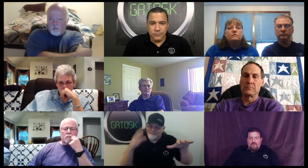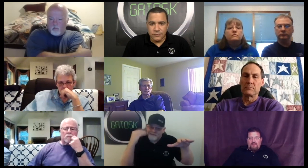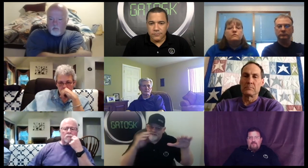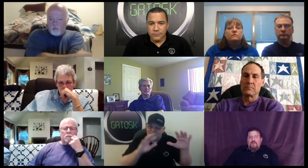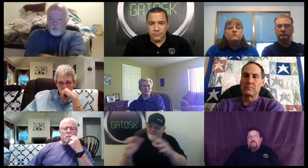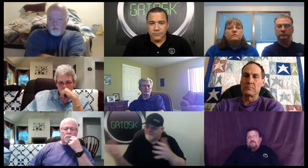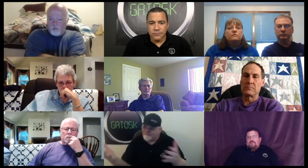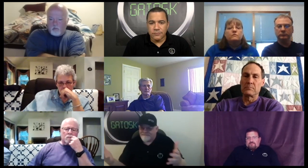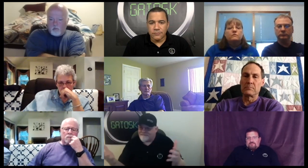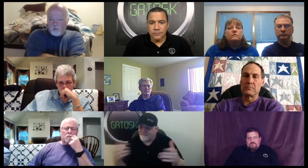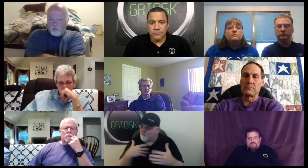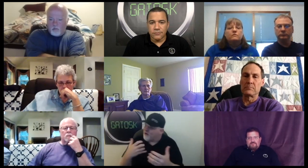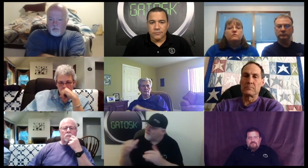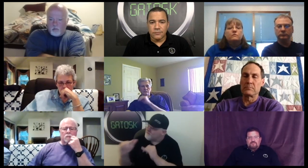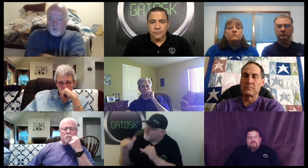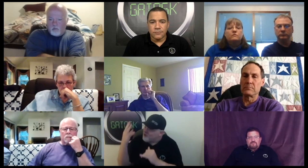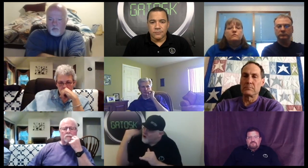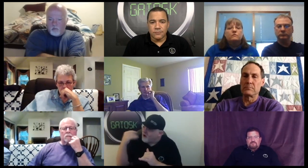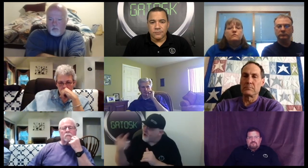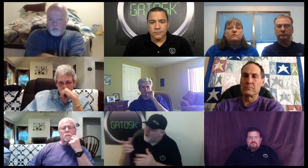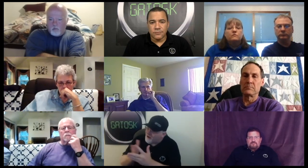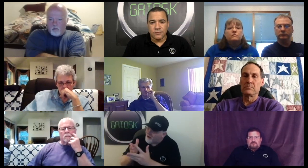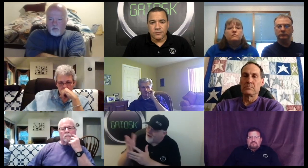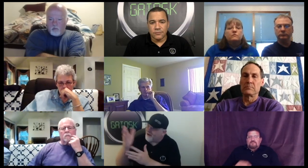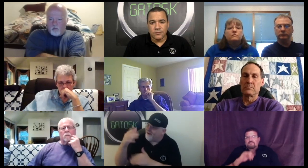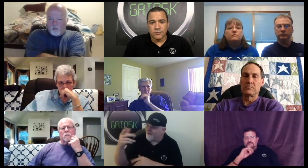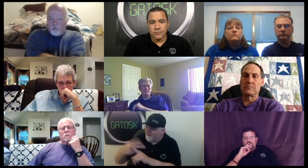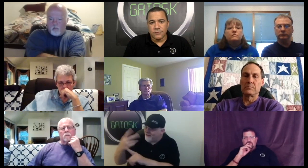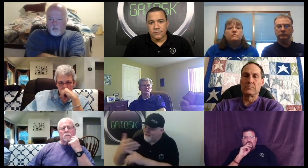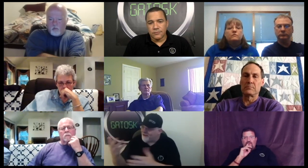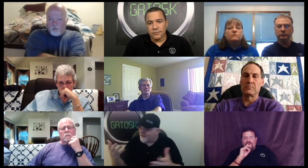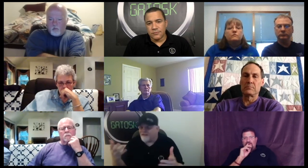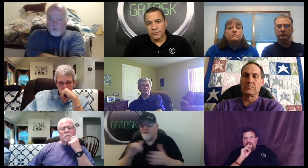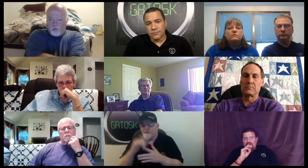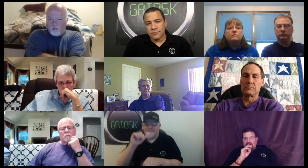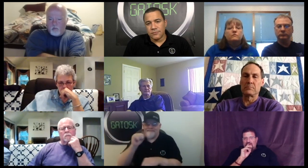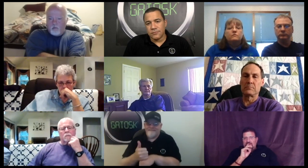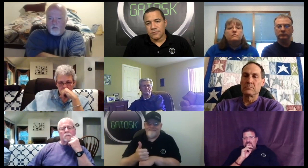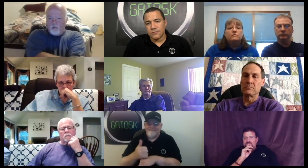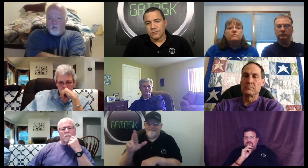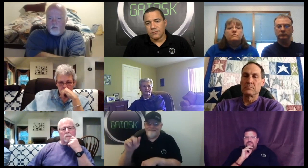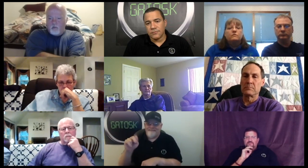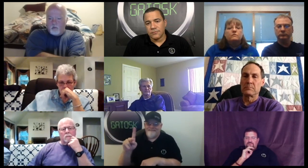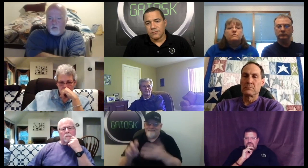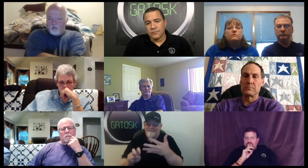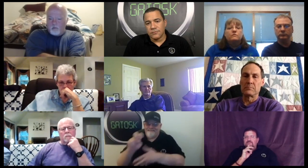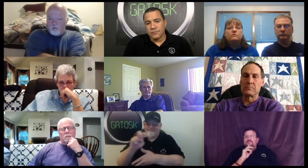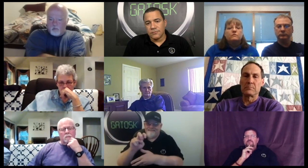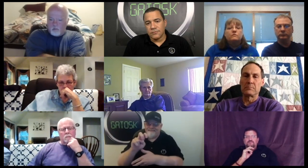more experience than others. And maybe we could find out, that's why we set up the